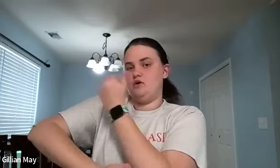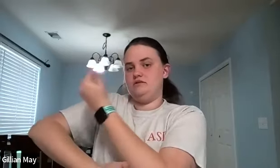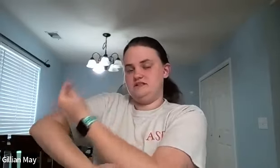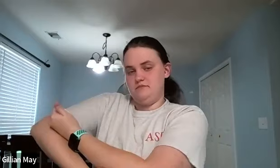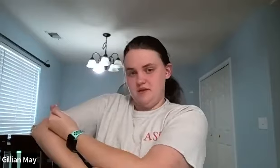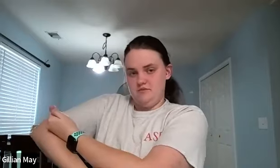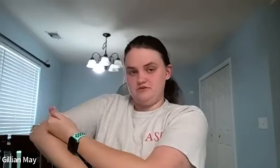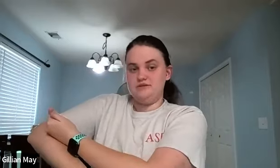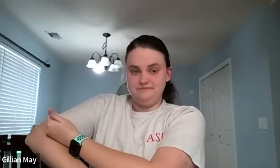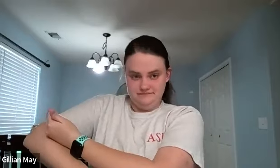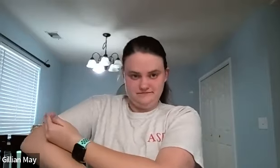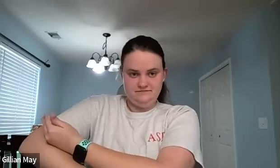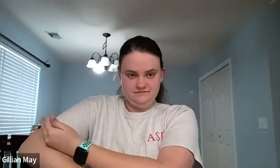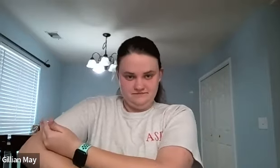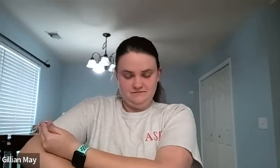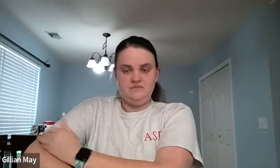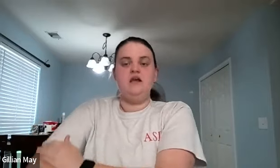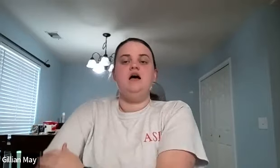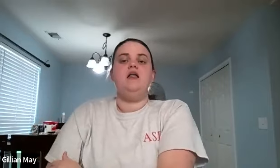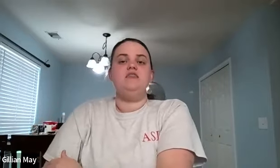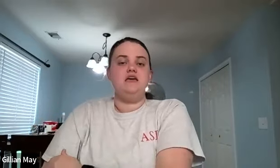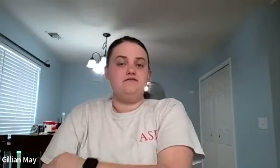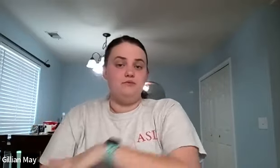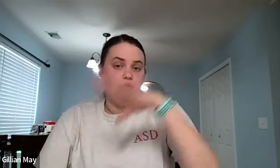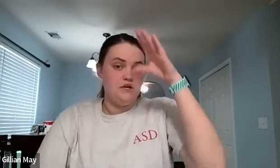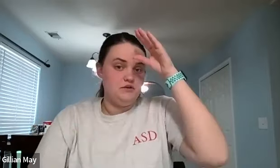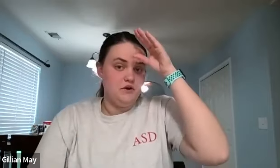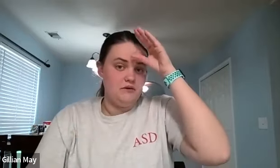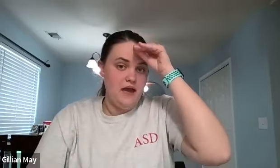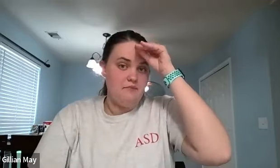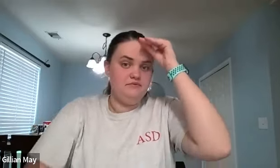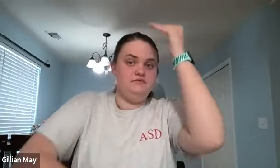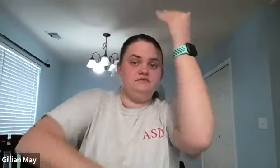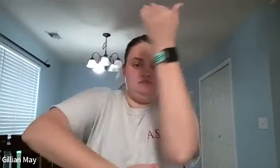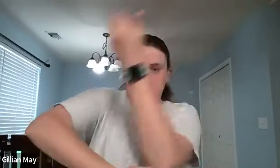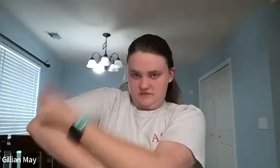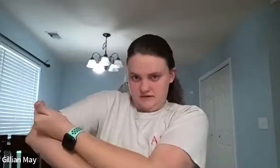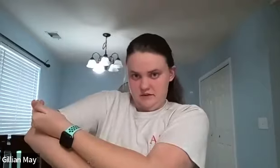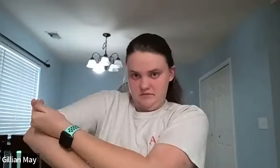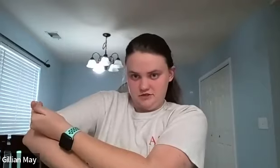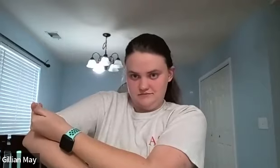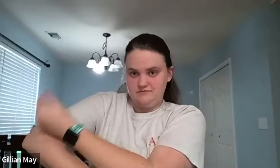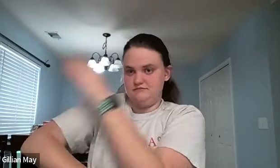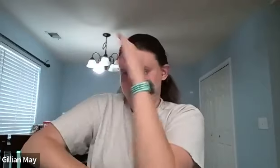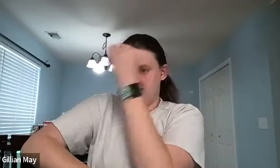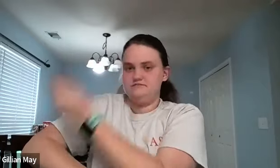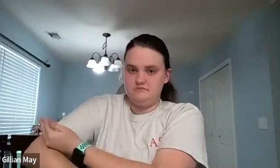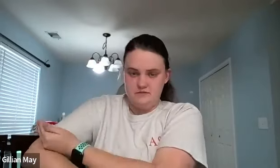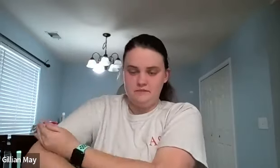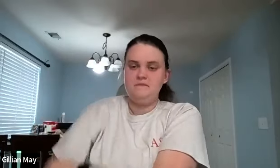girl to baby motion. And then for boy, you go cap to baby motion. Baby.